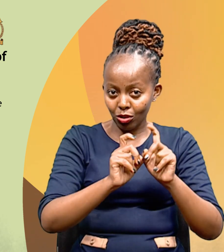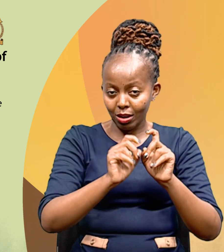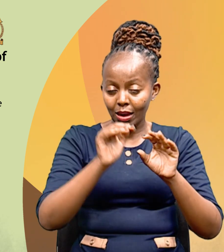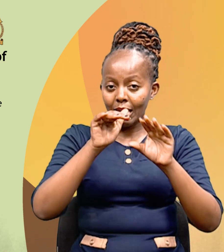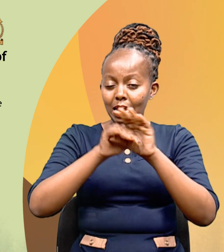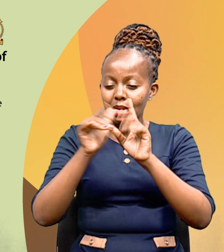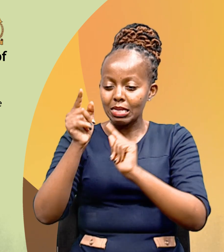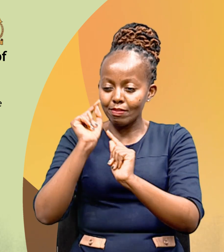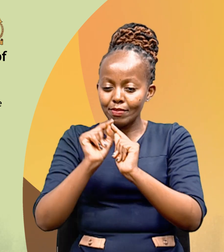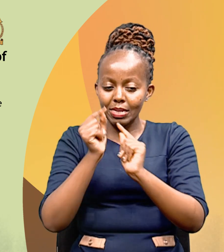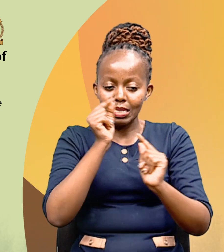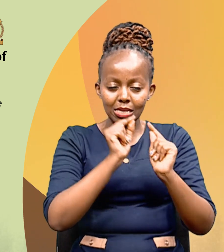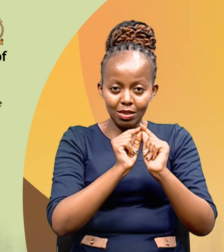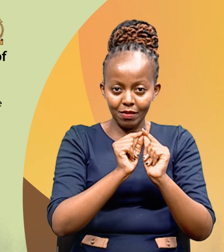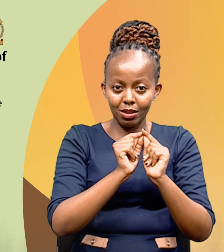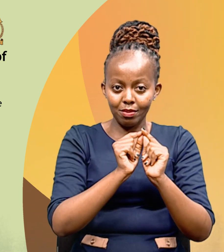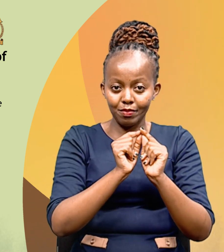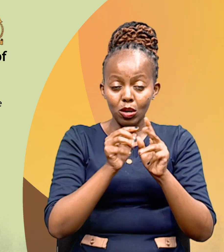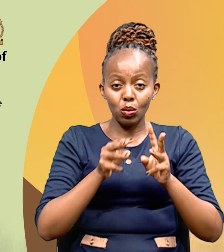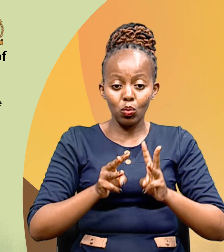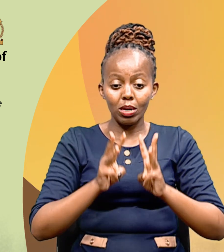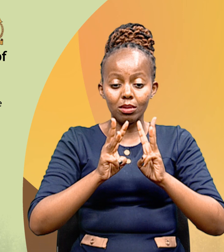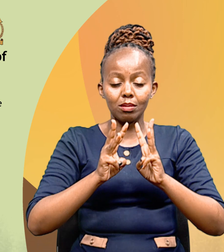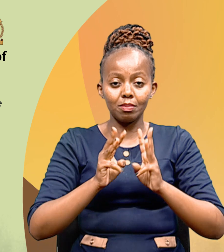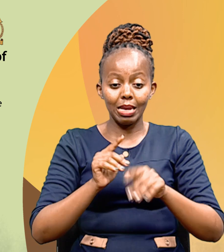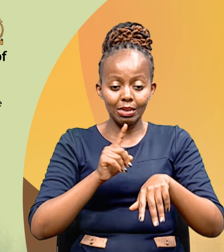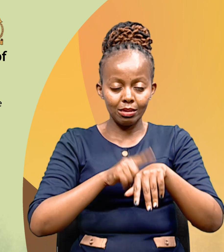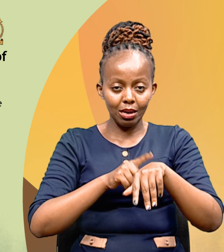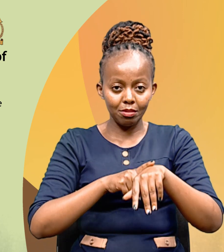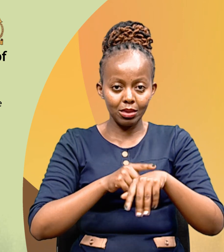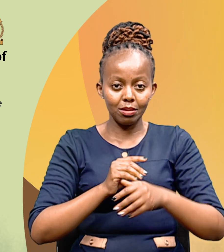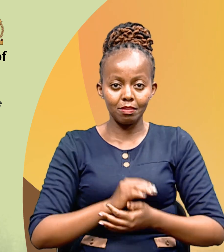the specific series.